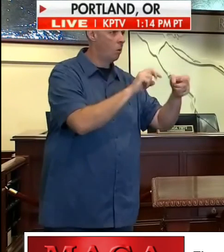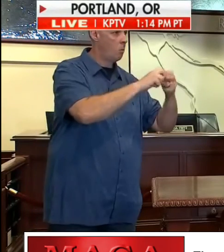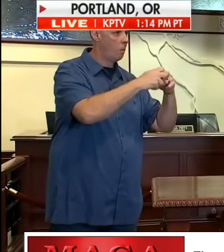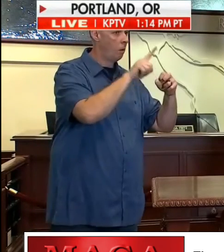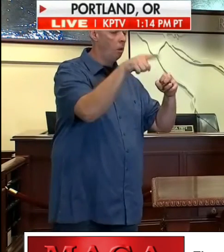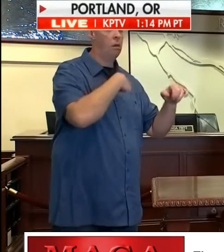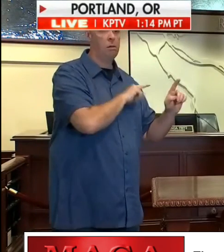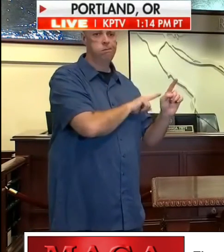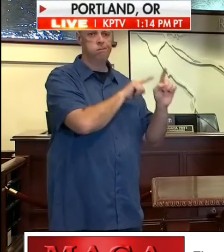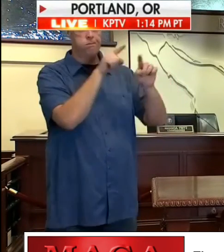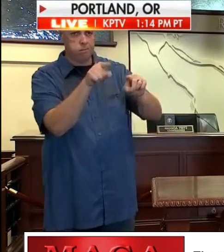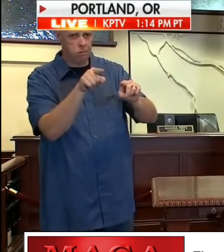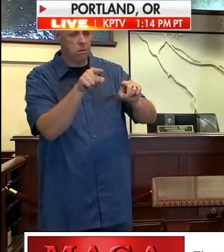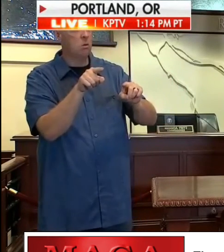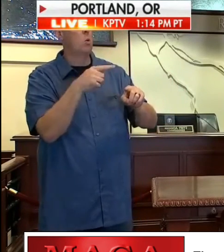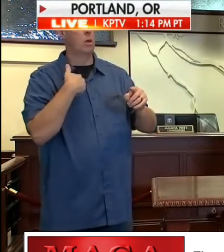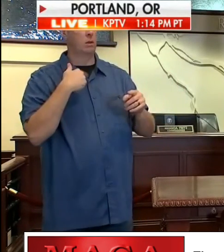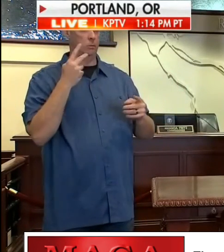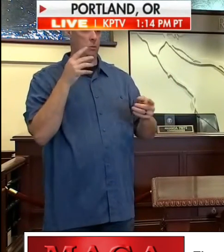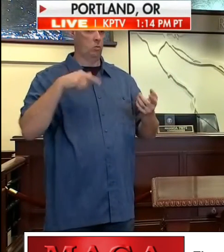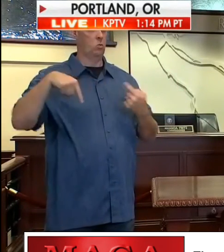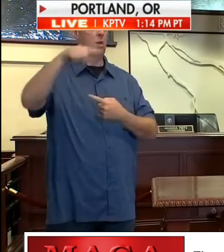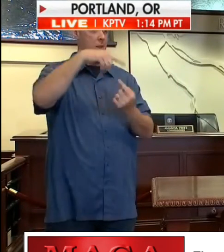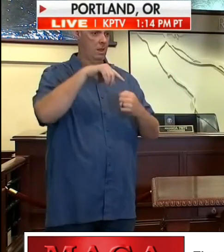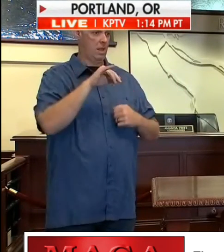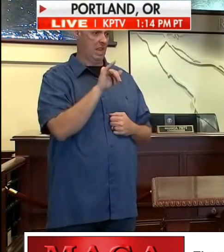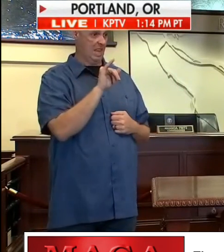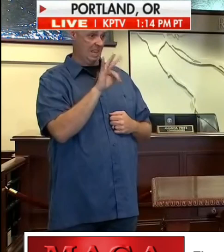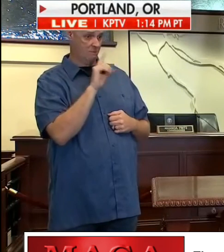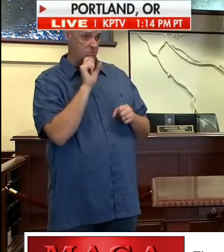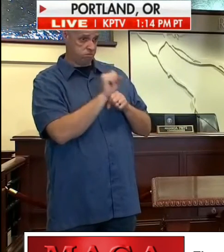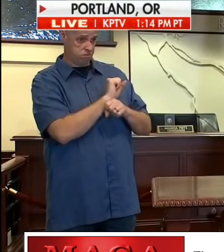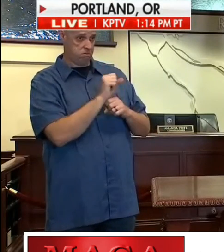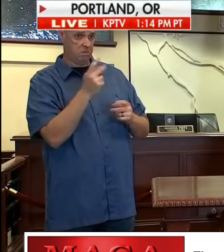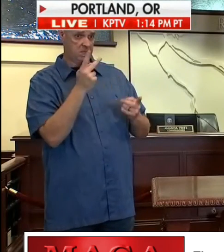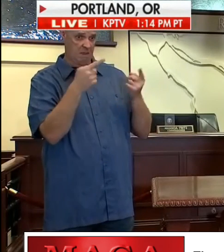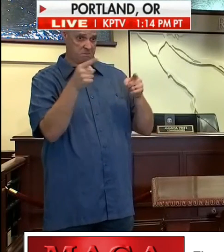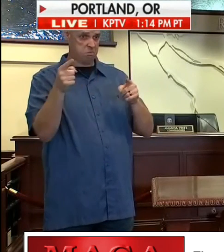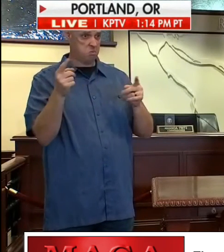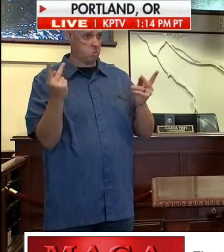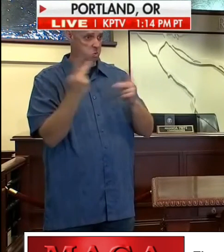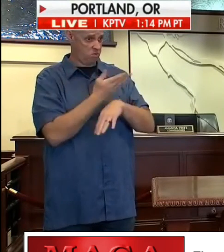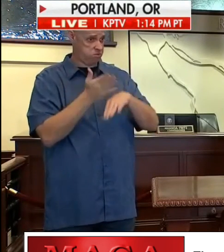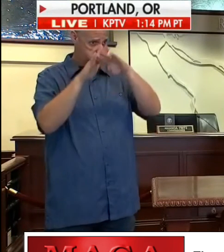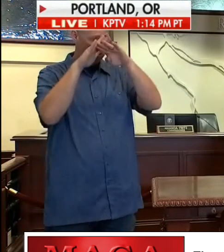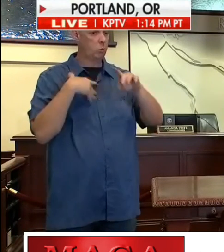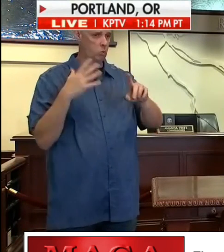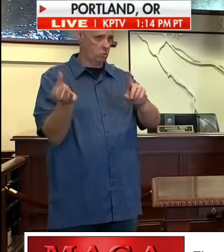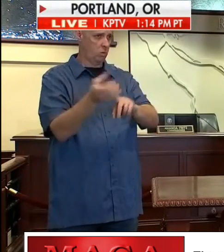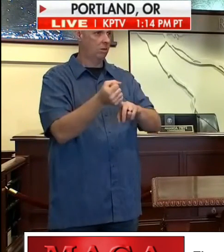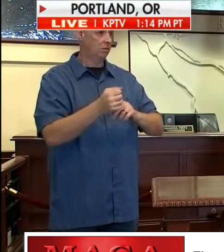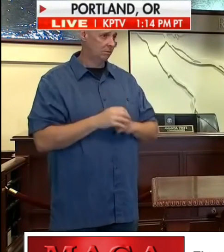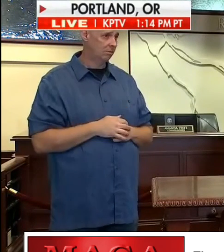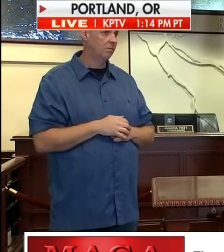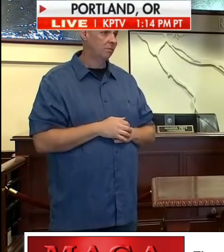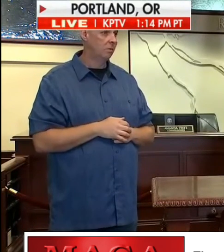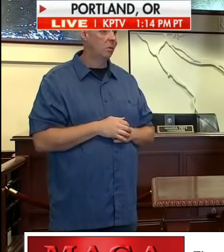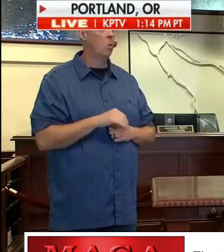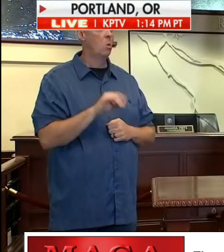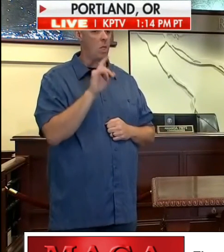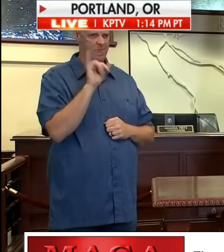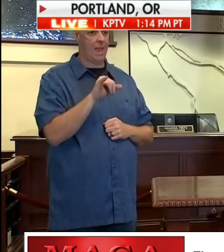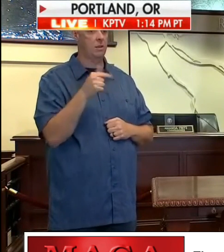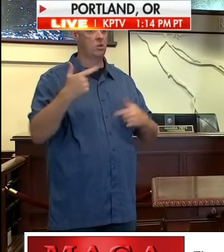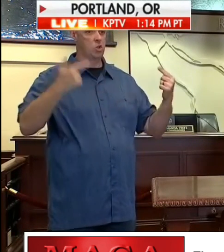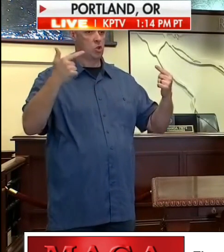arose and provided a presence and even made arrests when warranted. The vehicle caravan had already cleared the area when